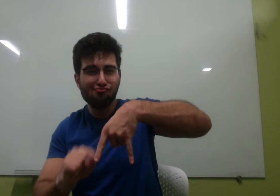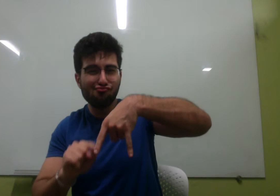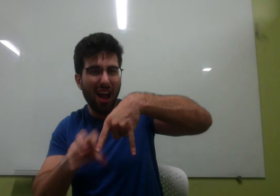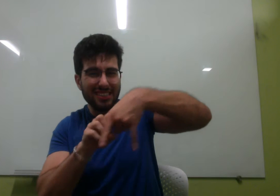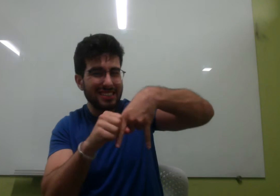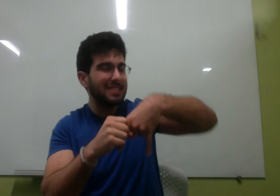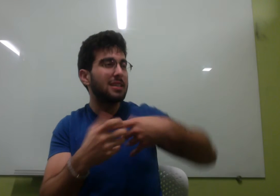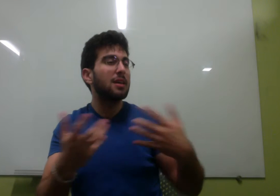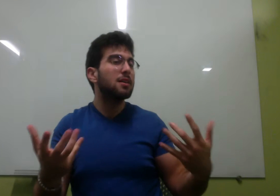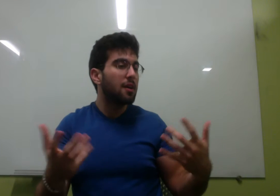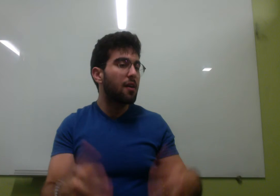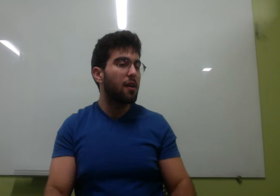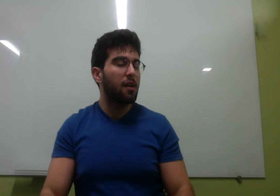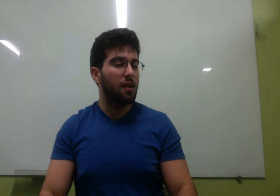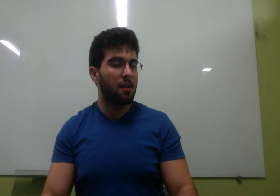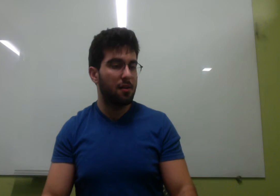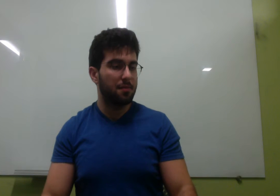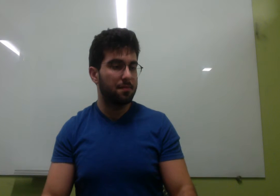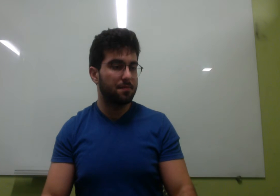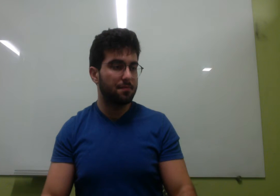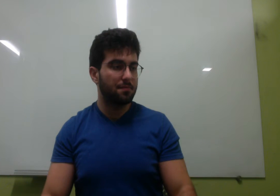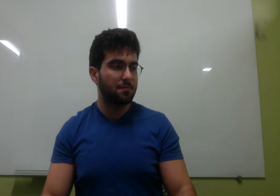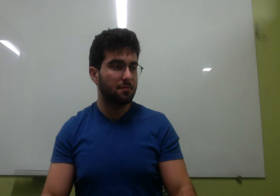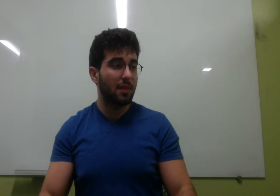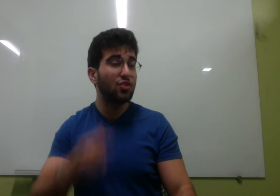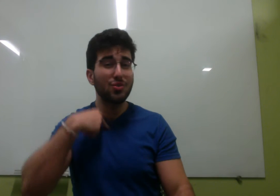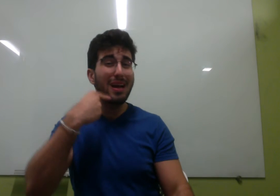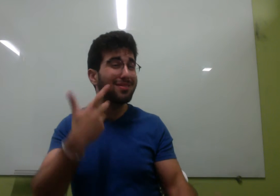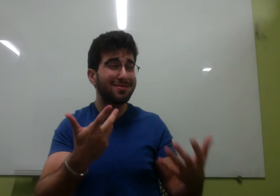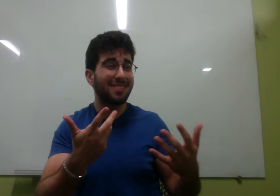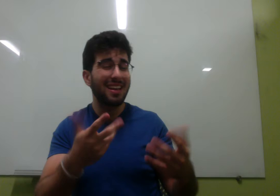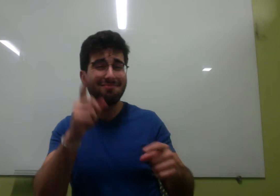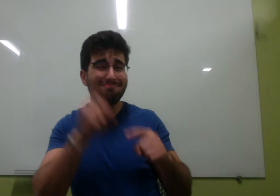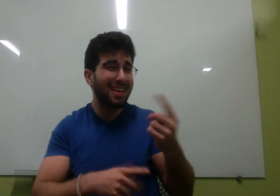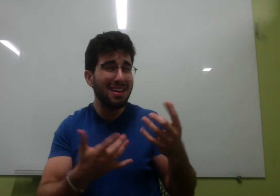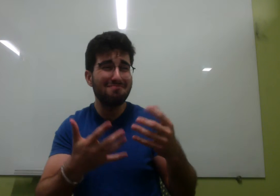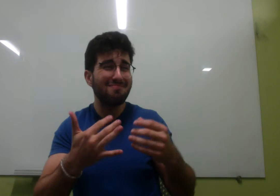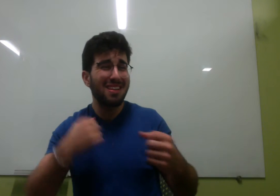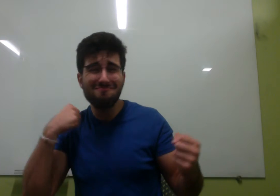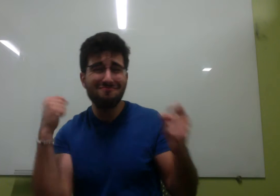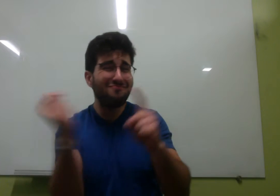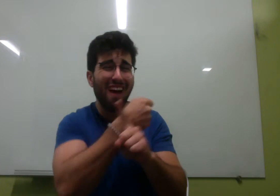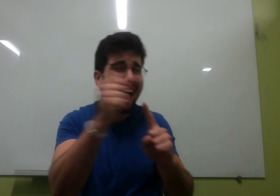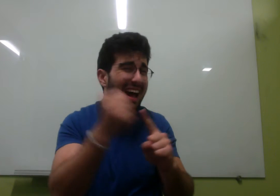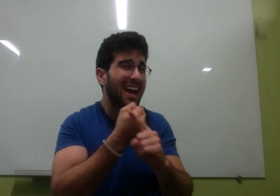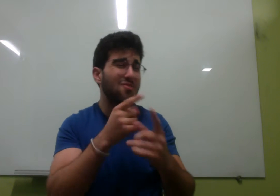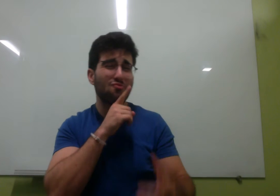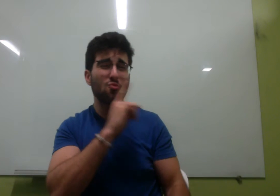of recourse against predators. They can kick, as we'll see, but they there's not a lot they can do besides run away. But even